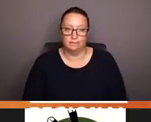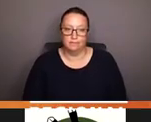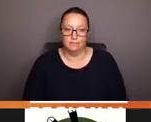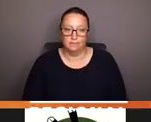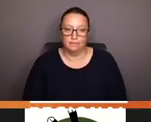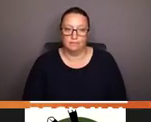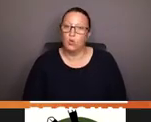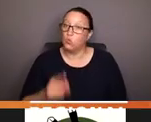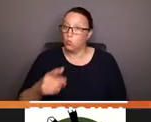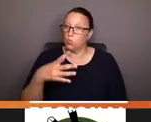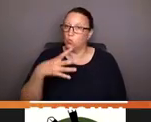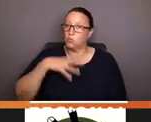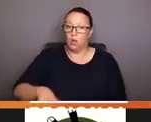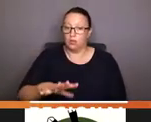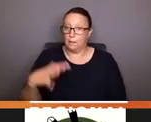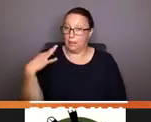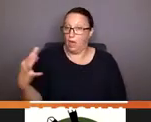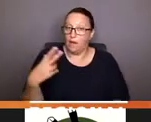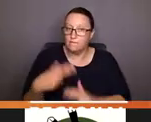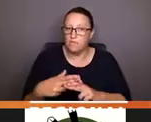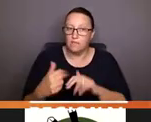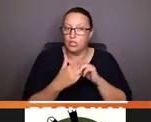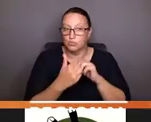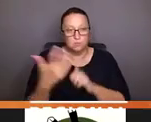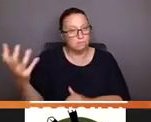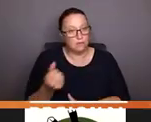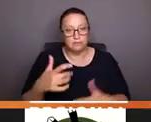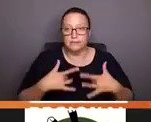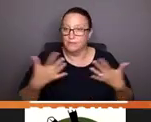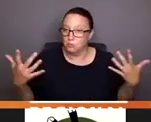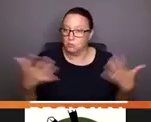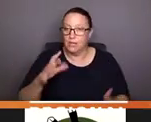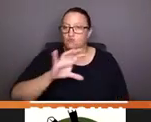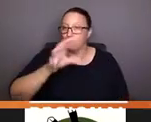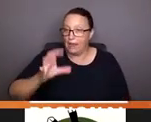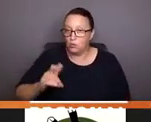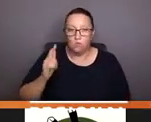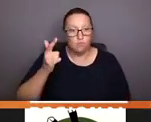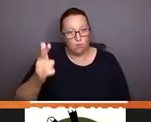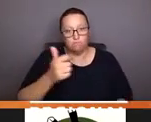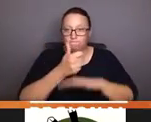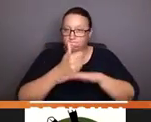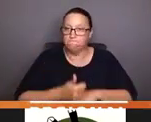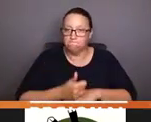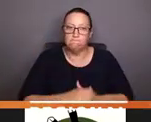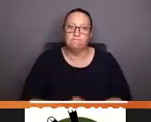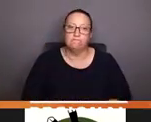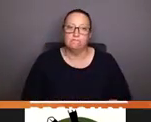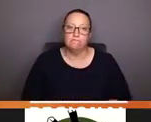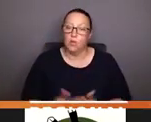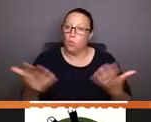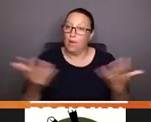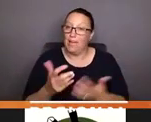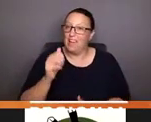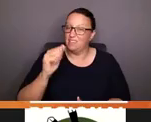To be eligible for a fellowship, you must be a regionally based artist or arts worker. To determine eligible locations,